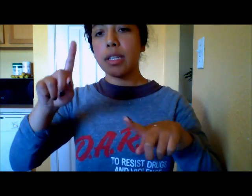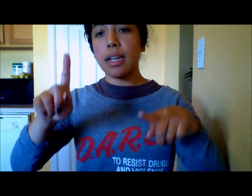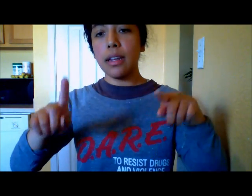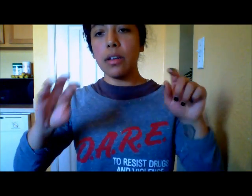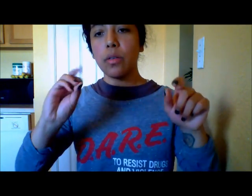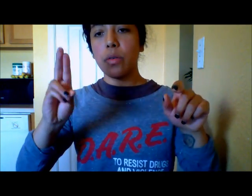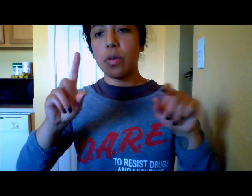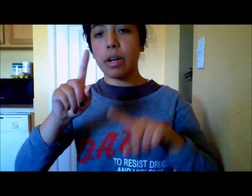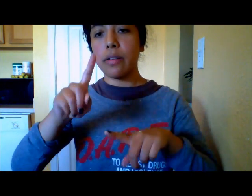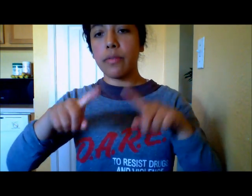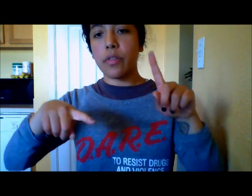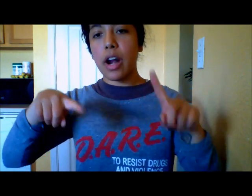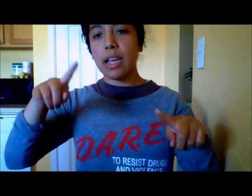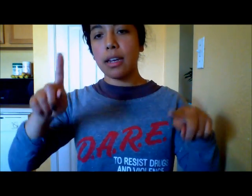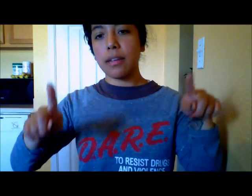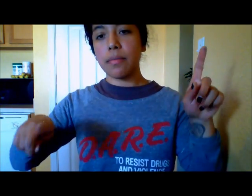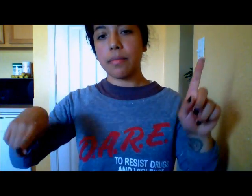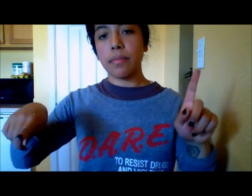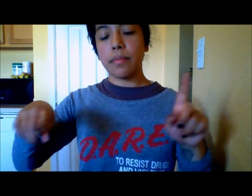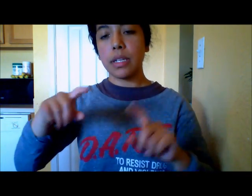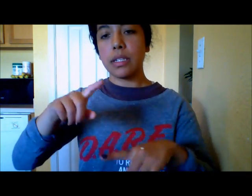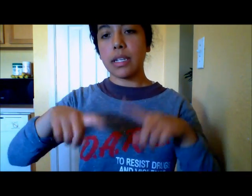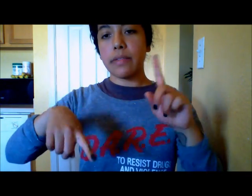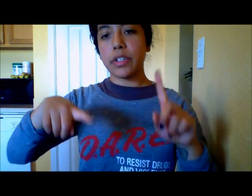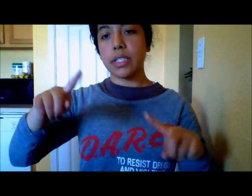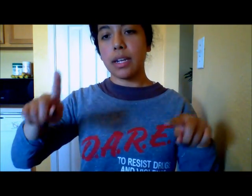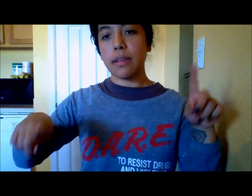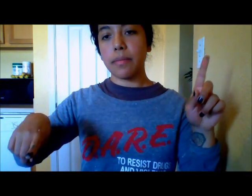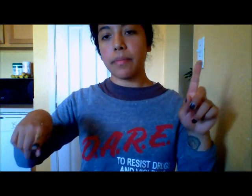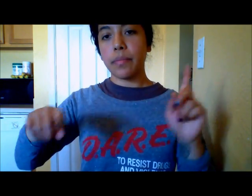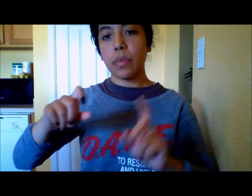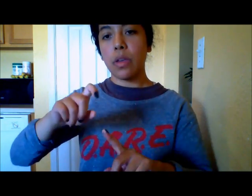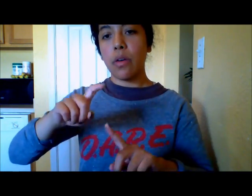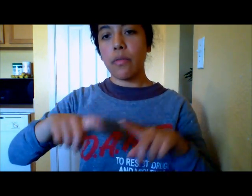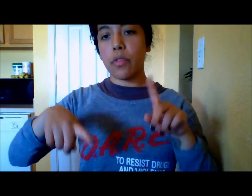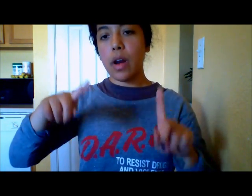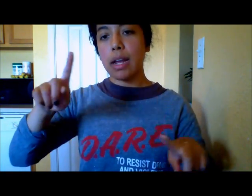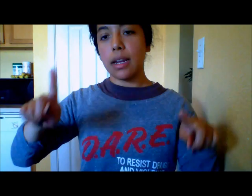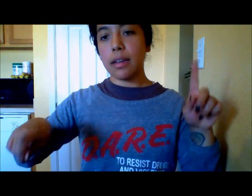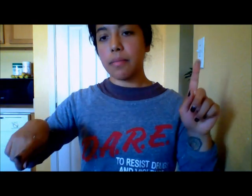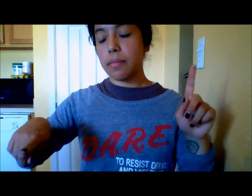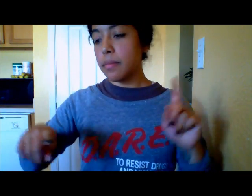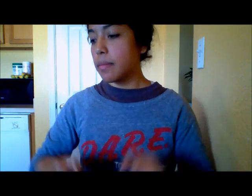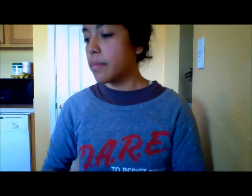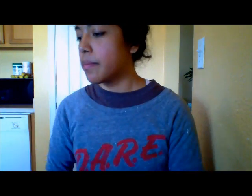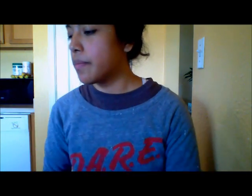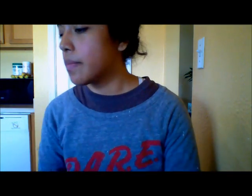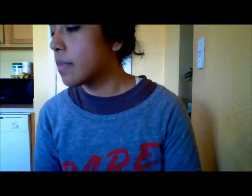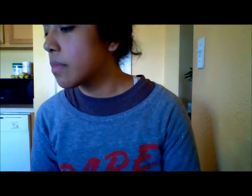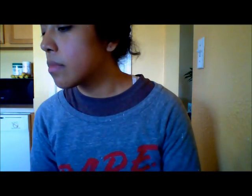Diversity or variety, diversity, variety.